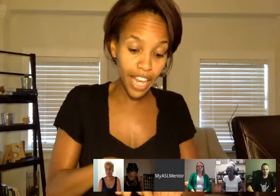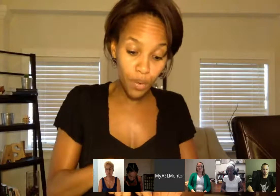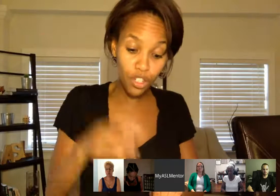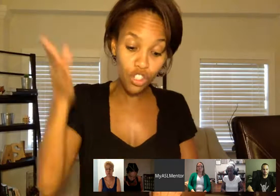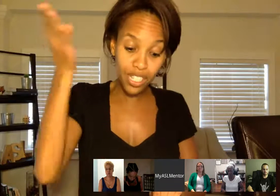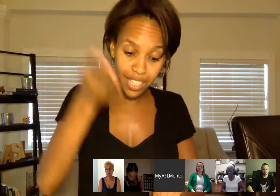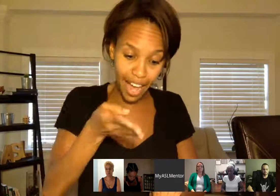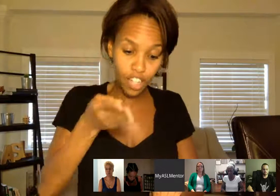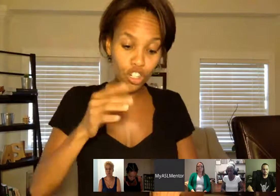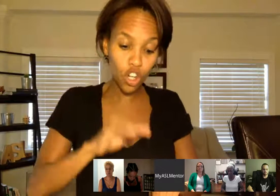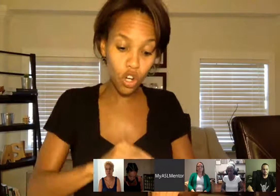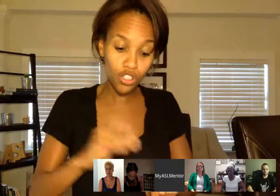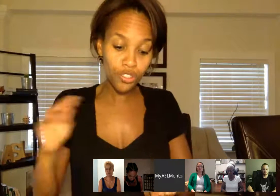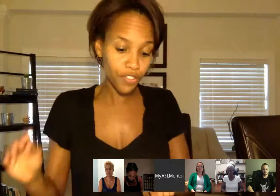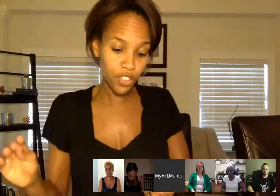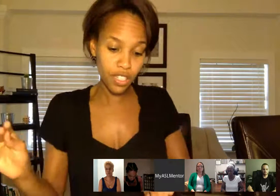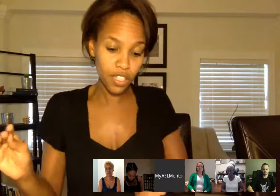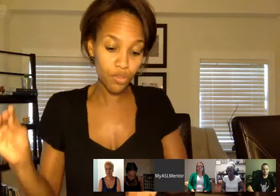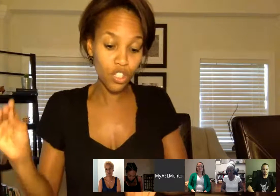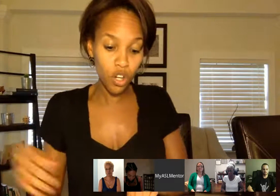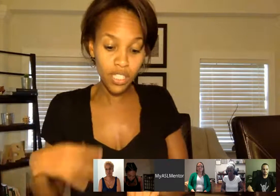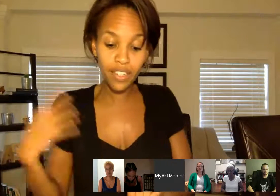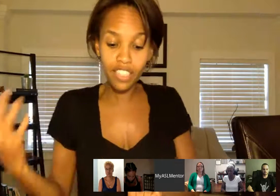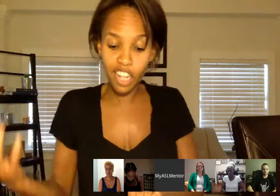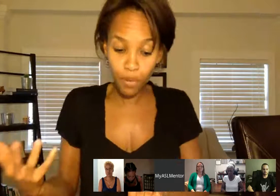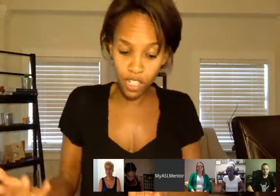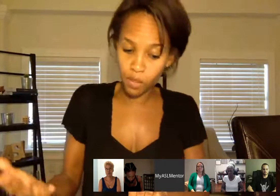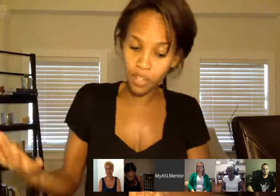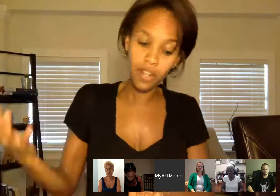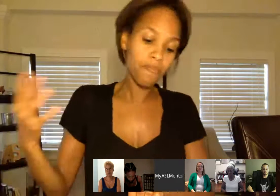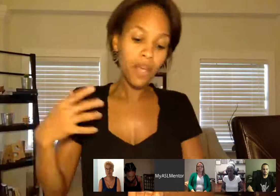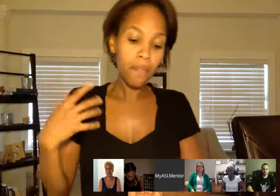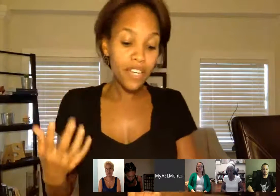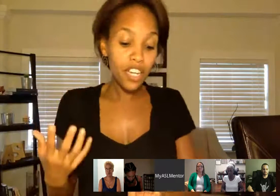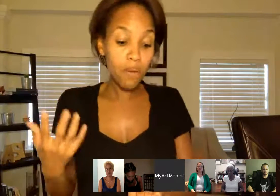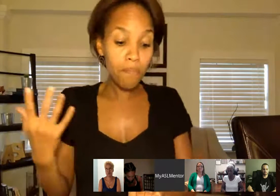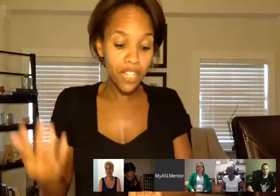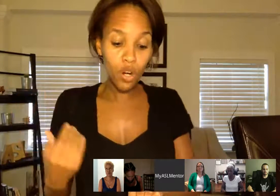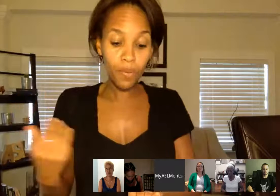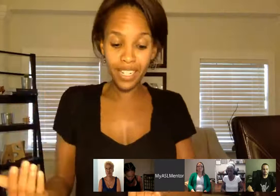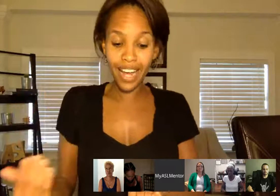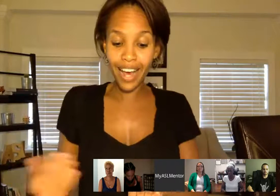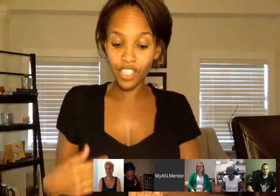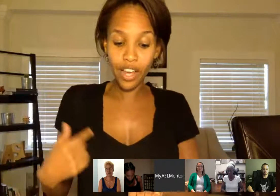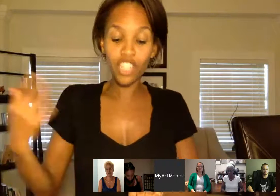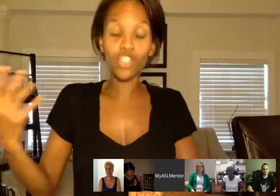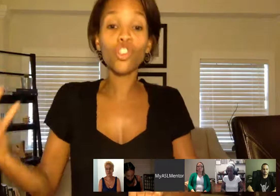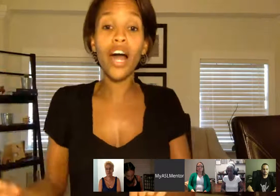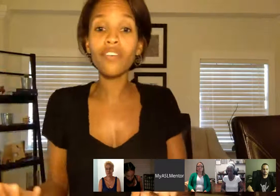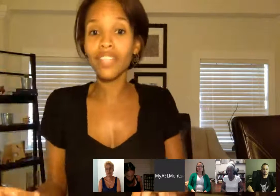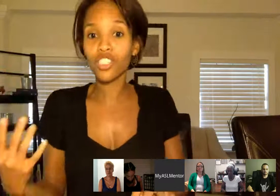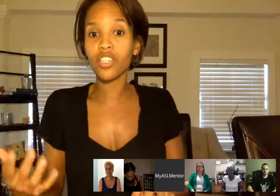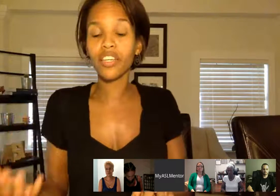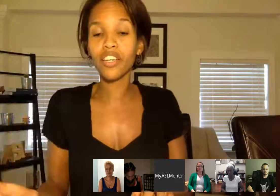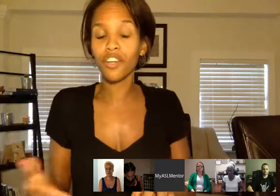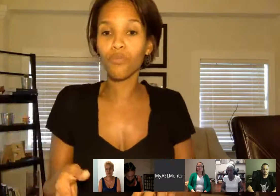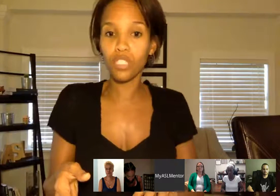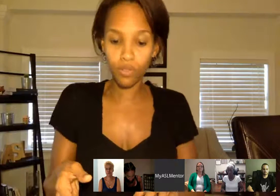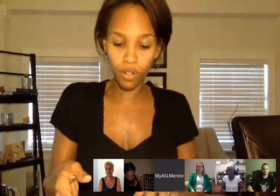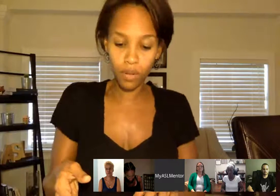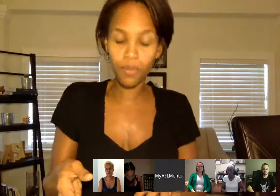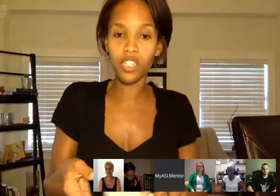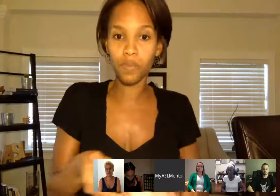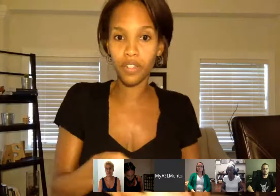for language/culture differences result in the deaf participant being misrepresented as childlike to the